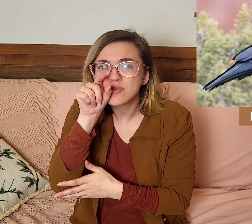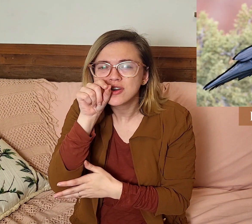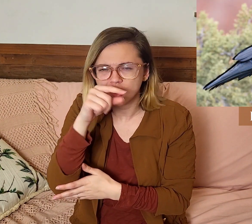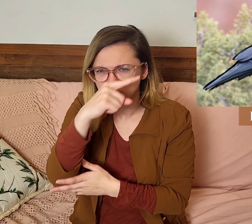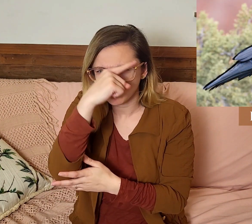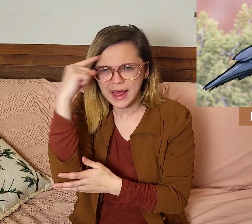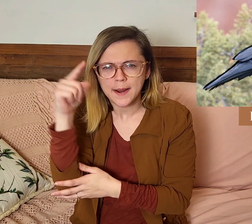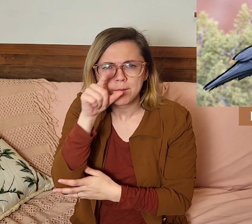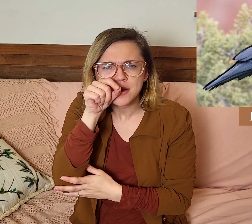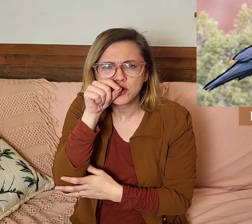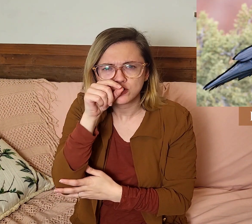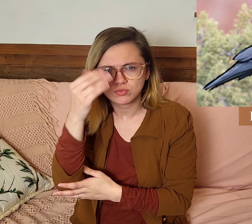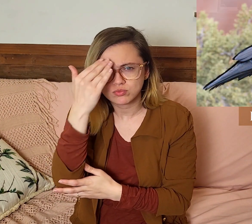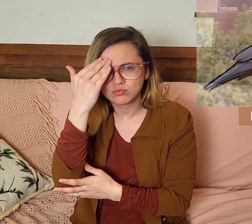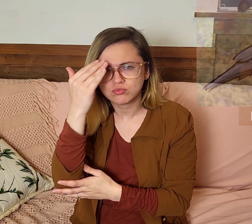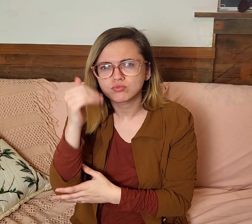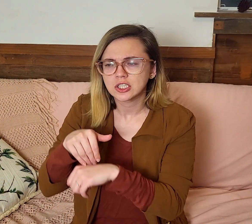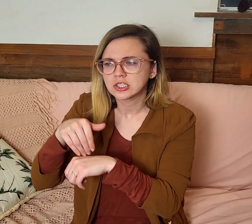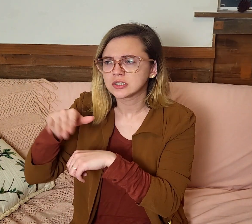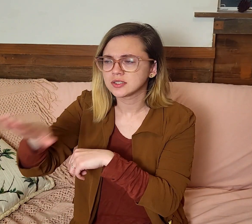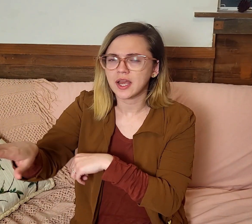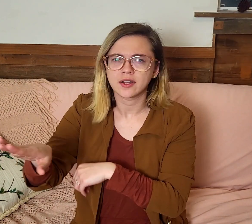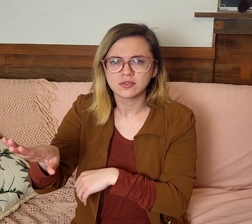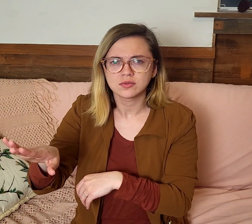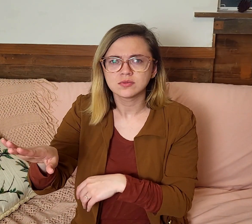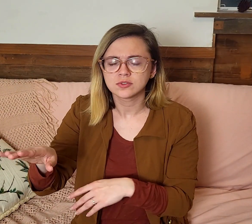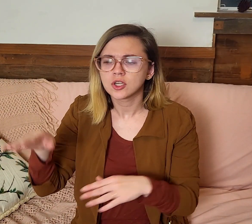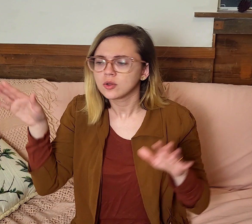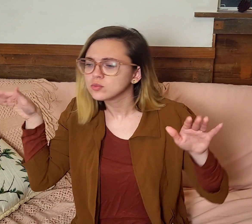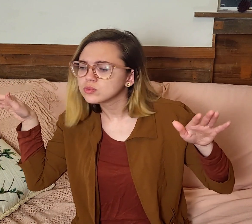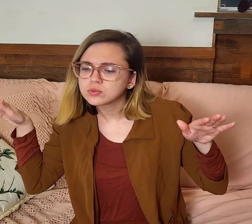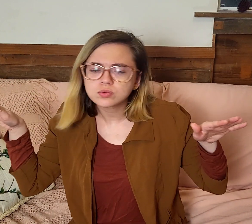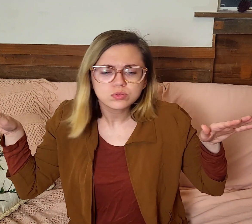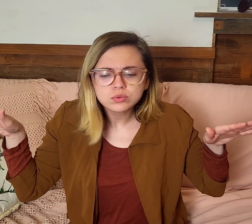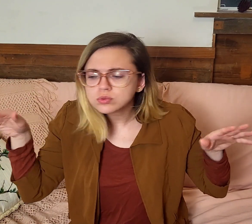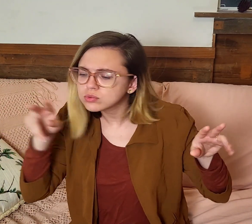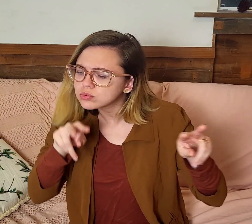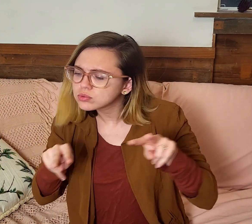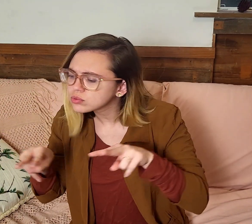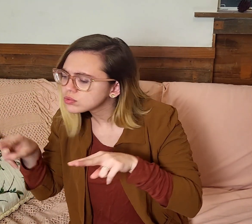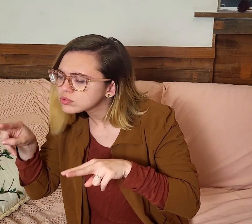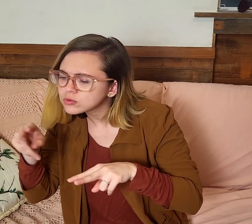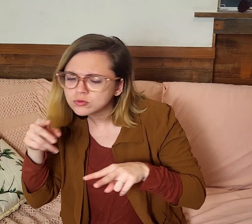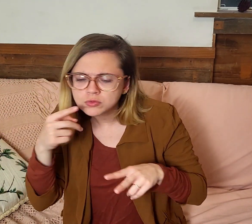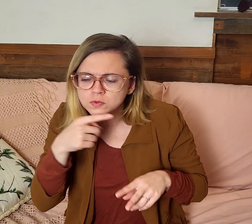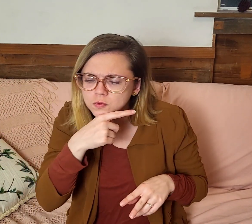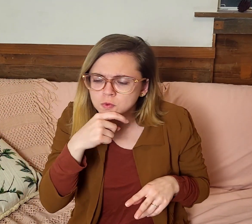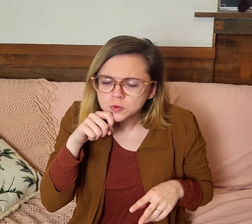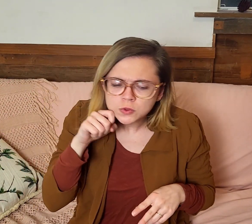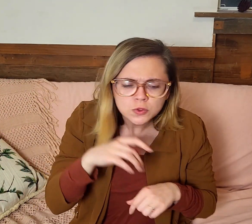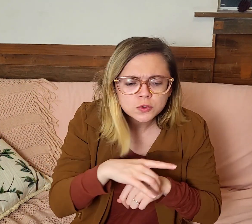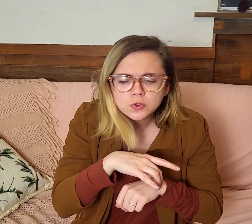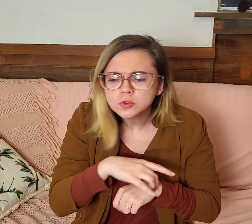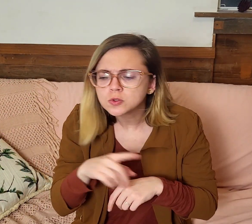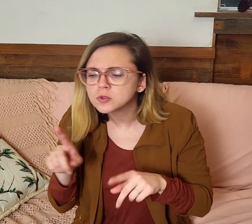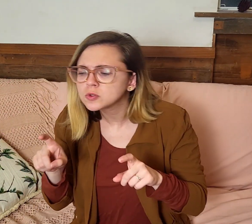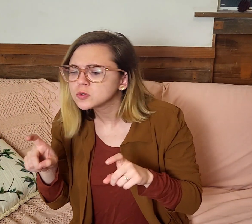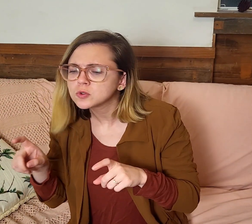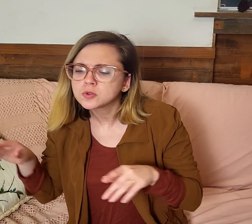the ravens, these are these blackbirds. He sent them out to go search the earth and look to see if